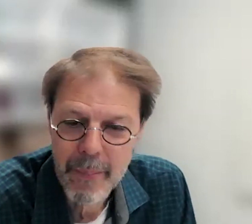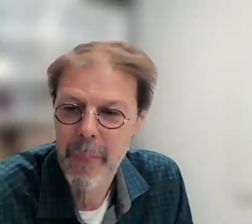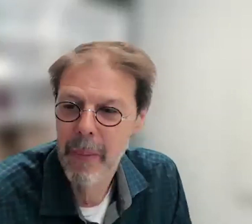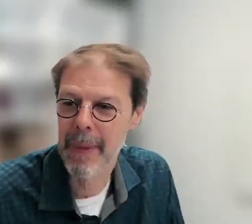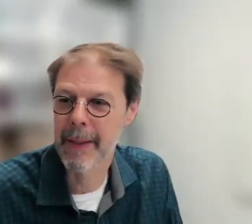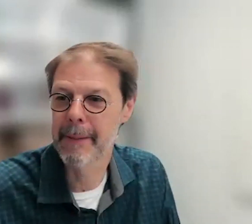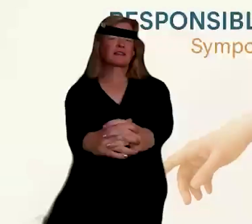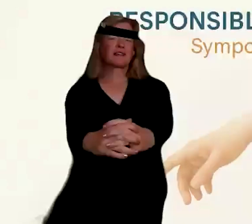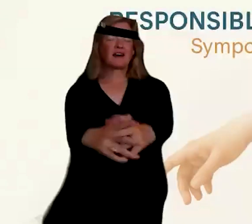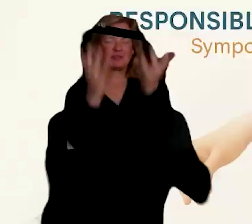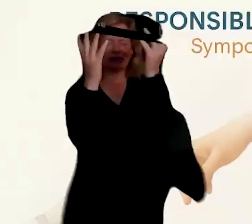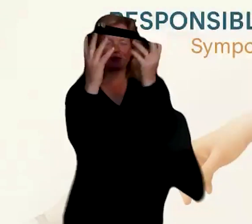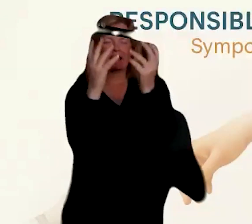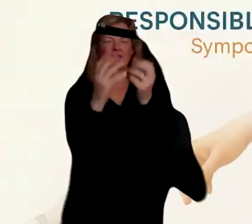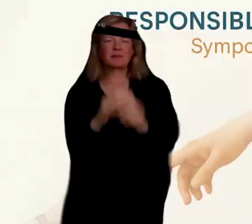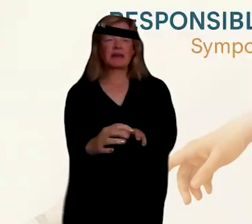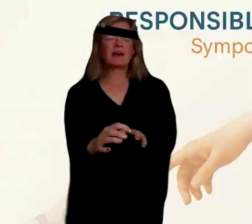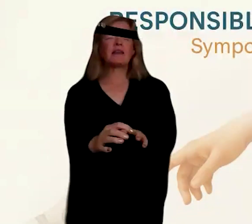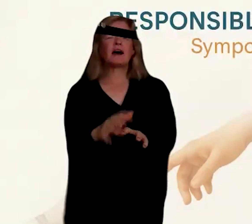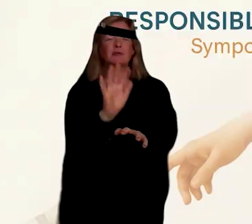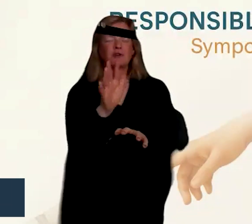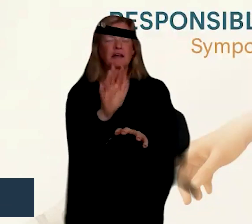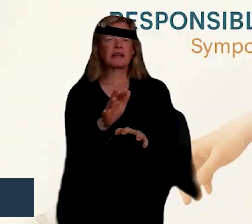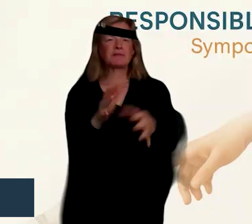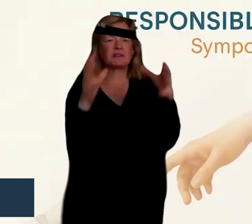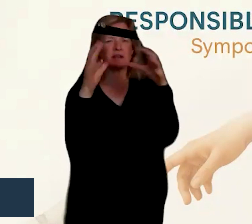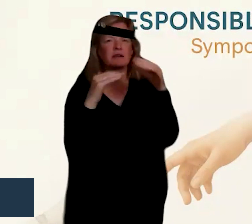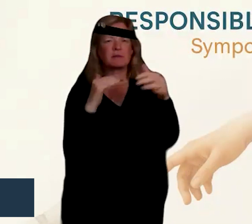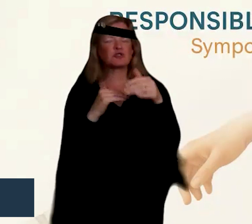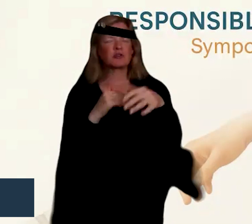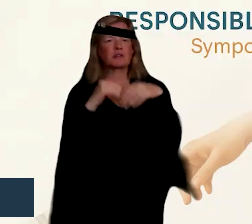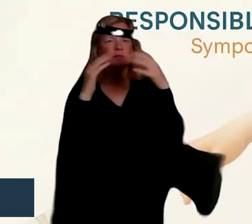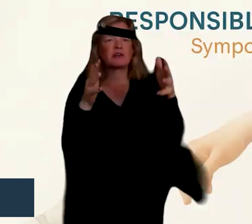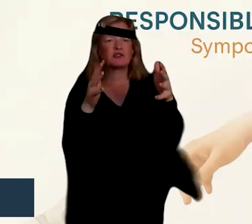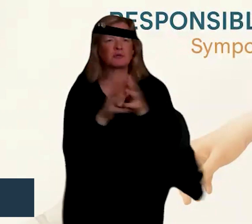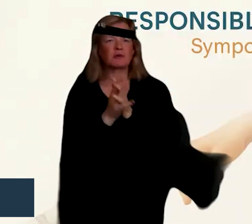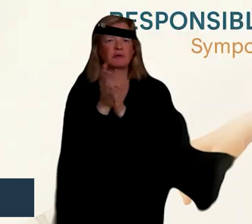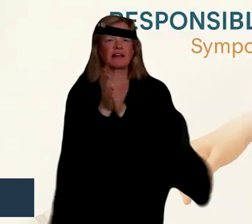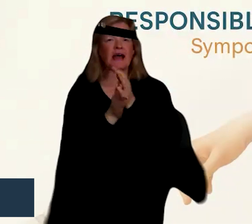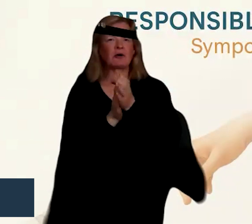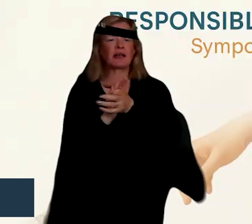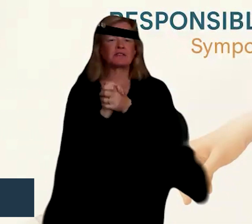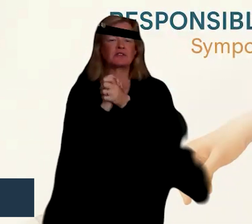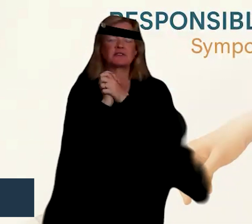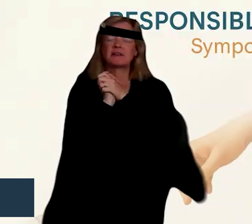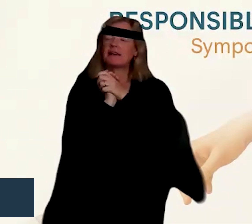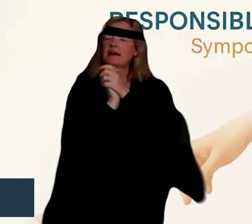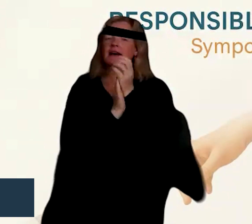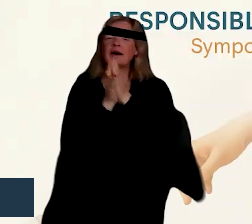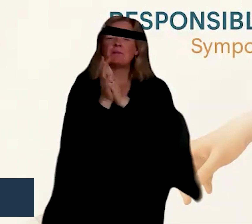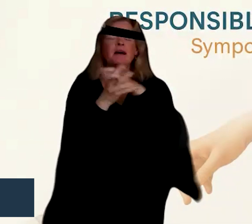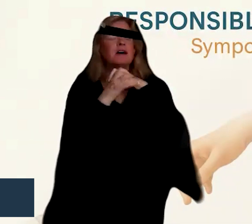dVivienne. Terrific. Thank you for having me. And I will try to keep this a little bit shorter than my usual 3-hour